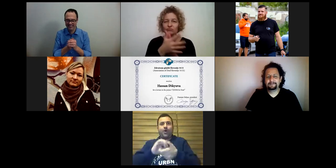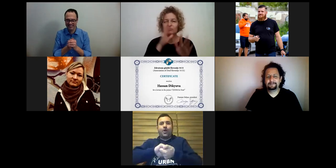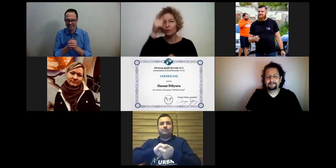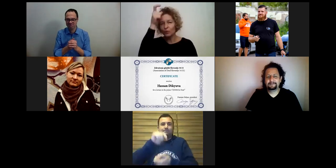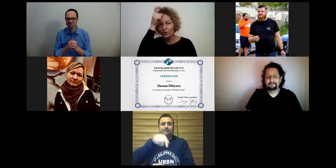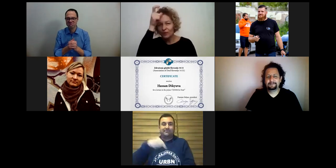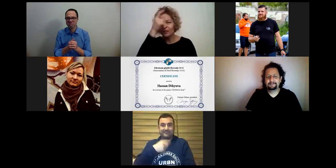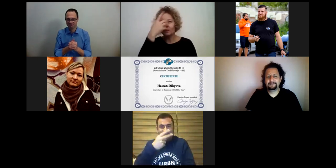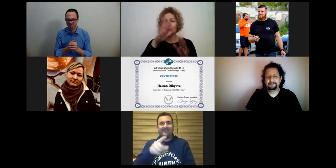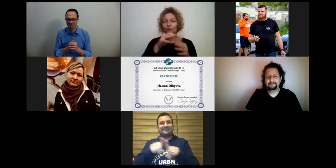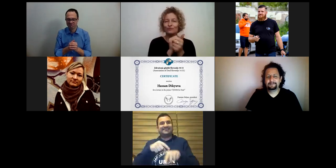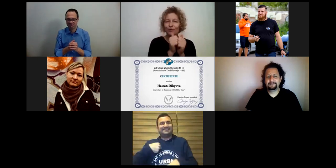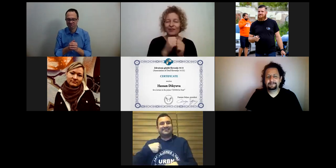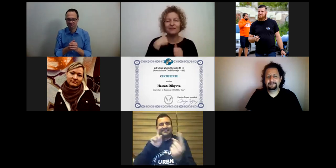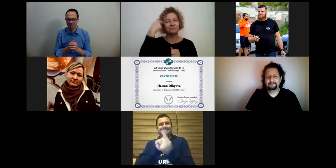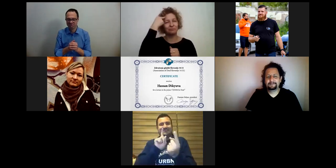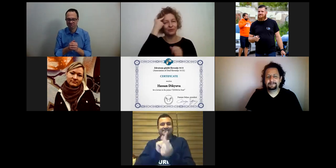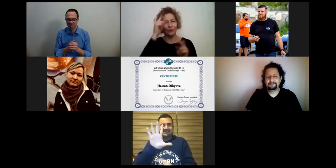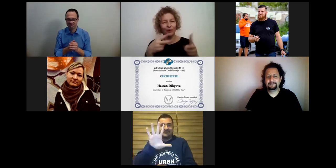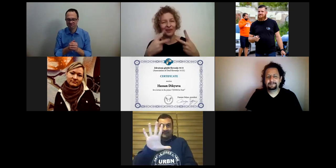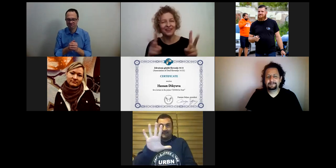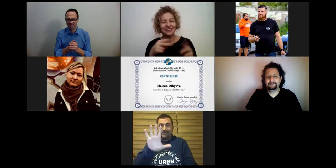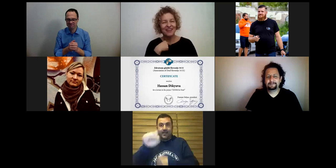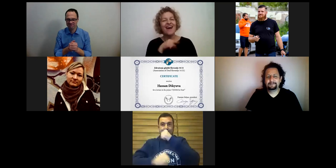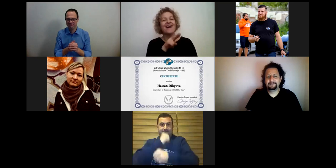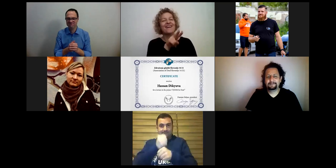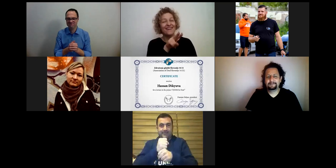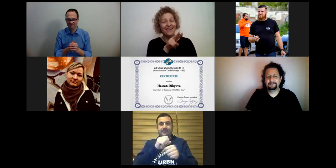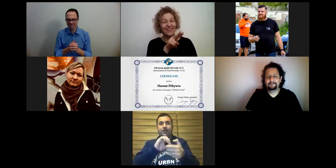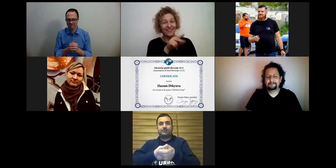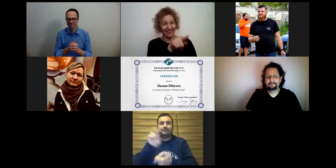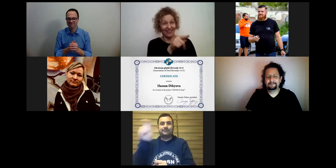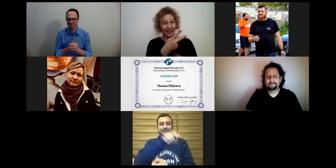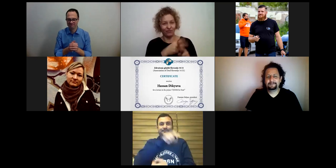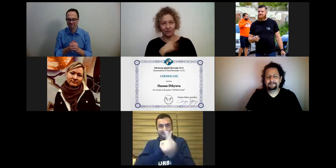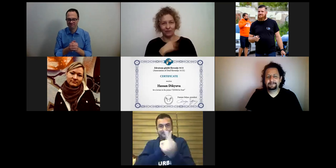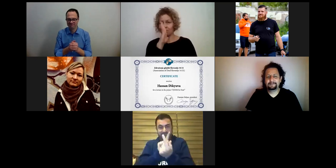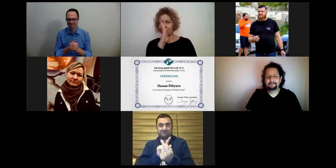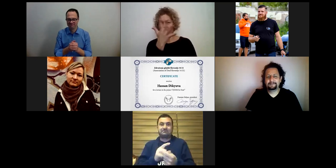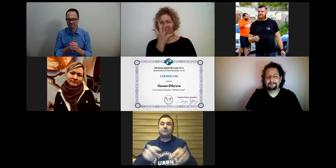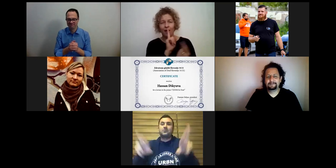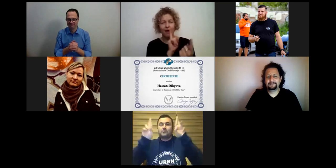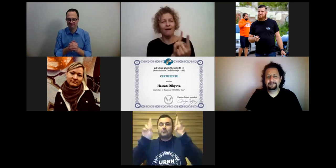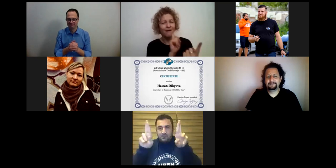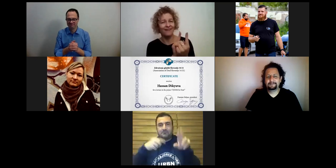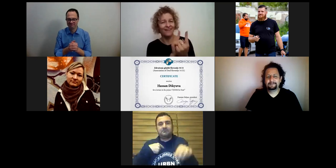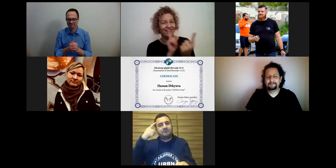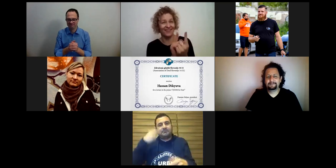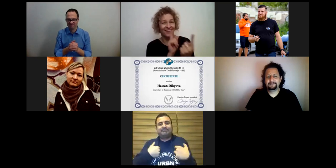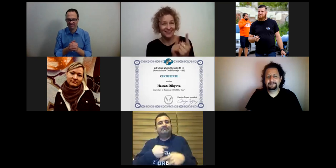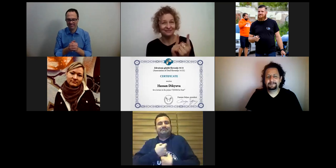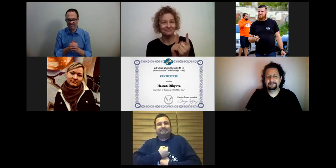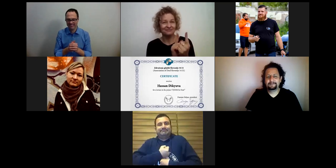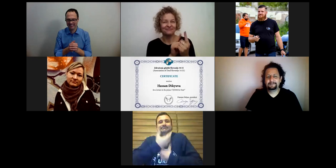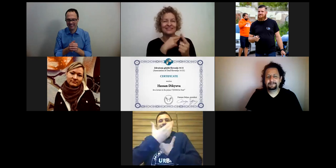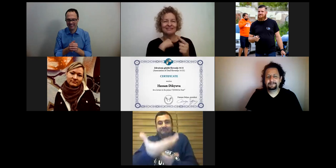presentation. And yes, I remember meeting him many times when he was here